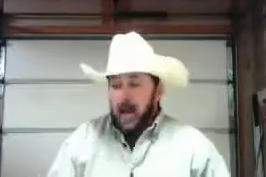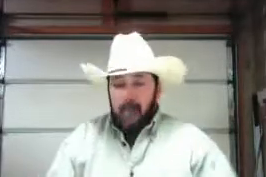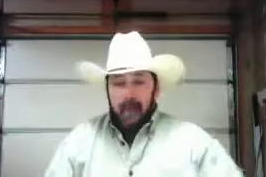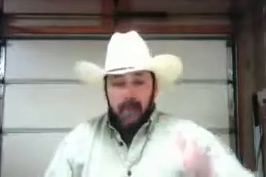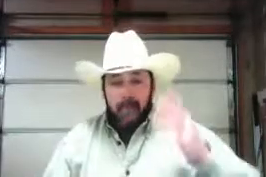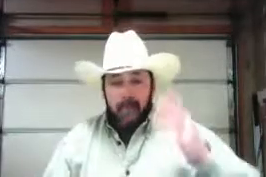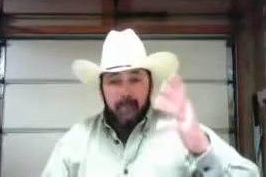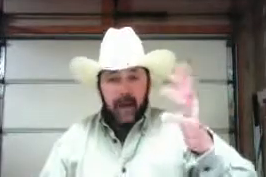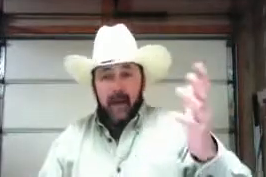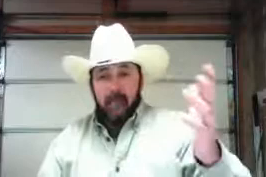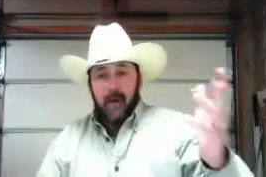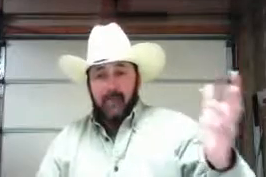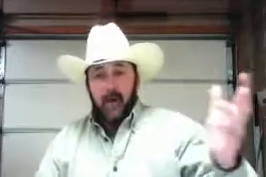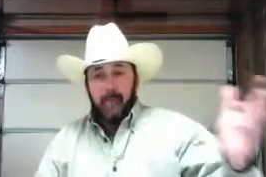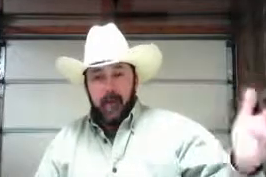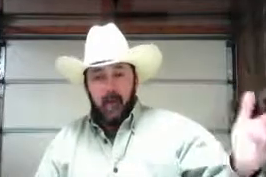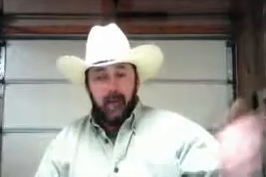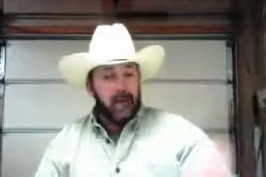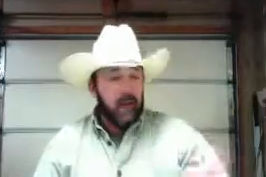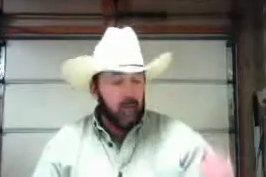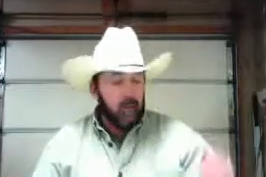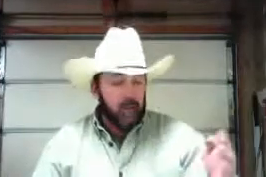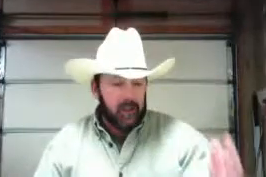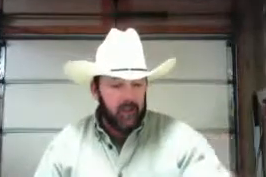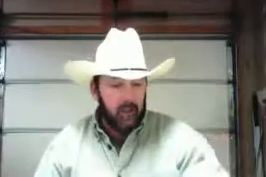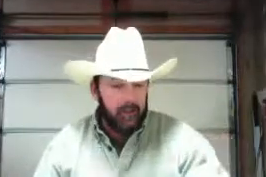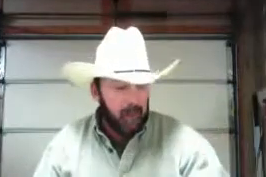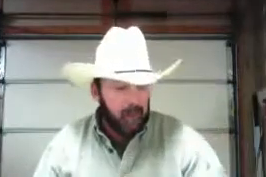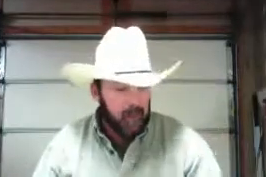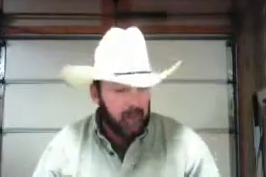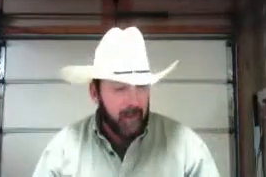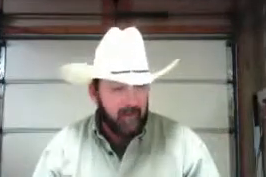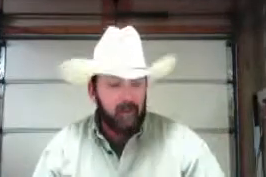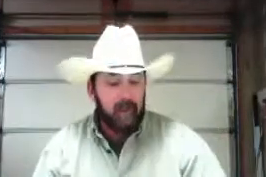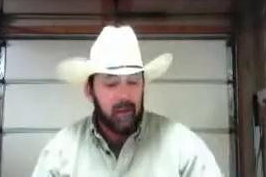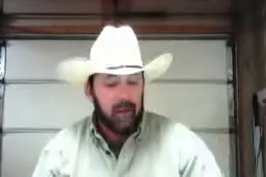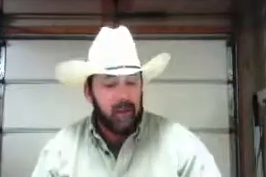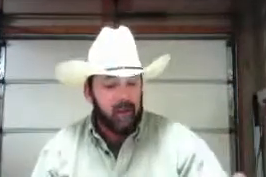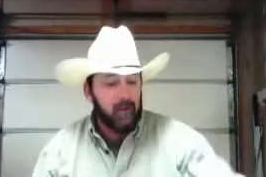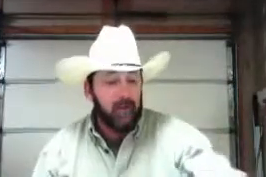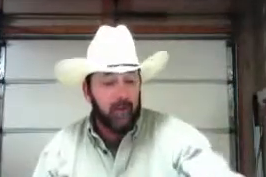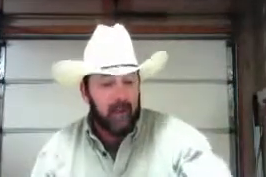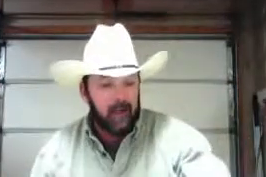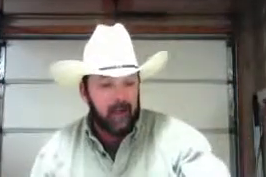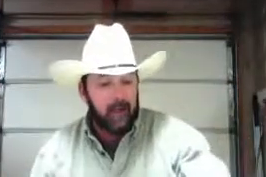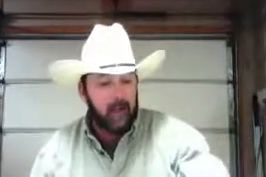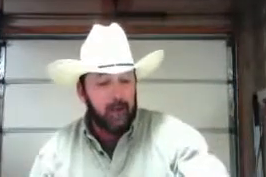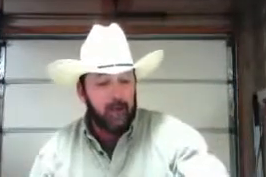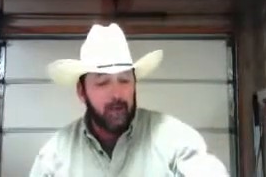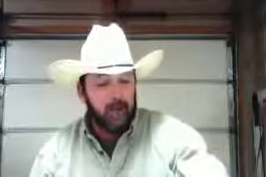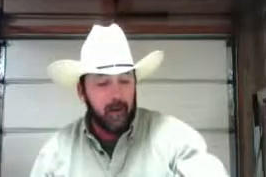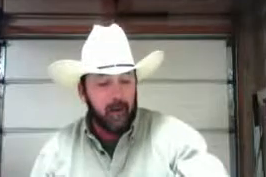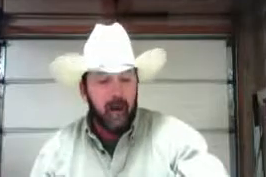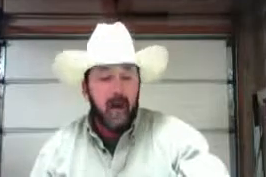maybe donate money for a pew, and then they want to sit on that pew, and if anybody's on it and gets on it before they get there and a new convert, they're going to